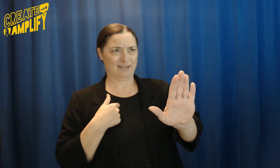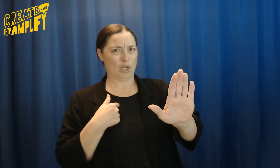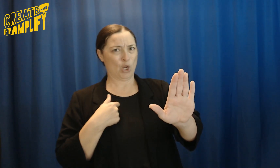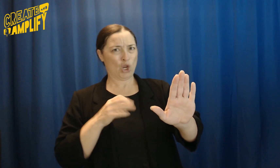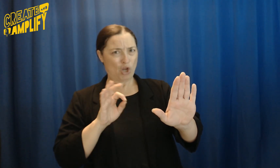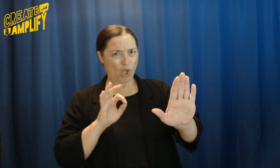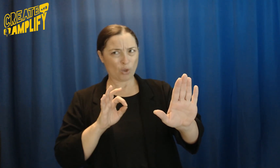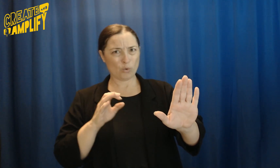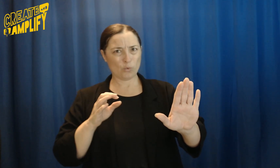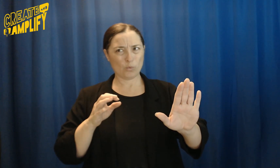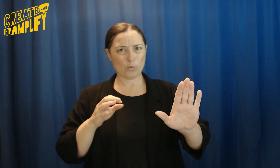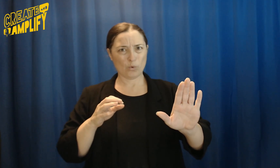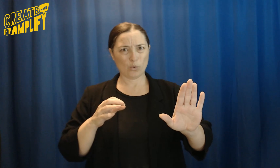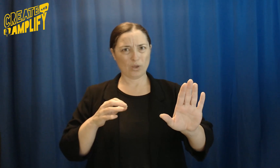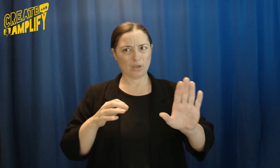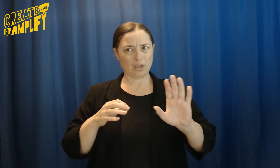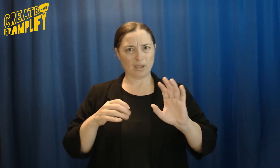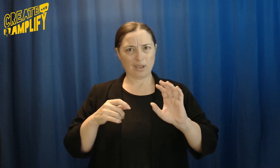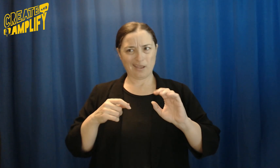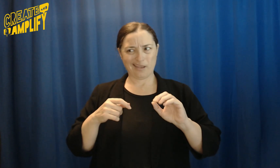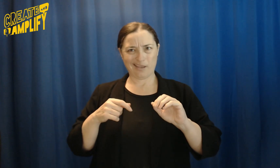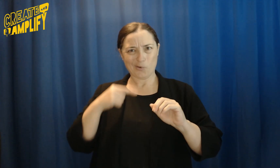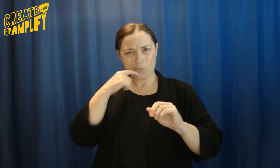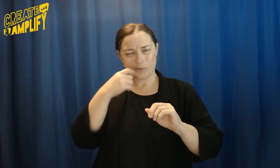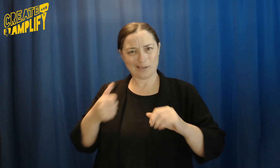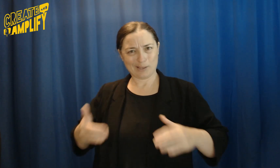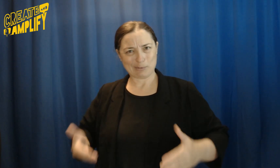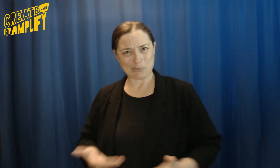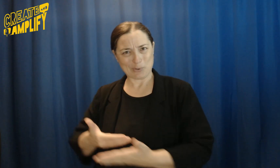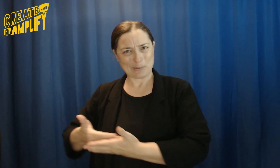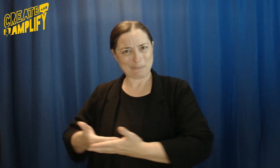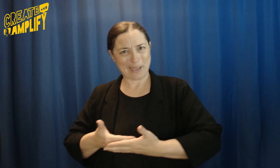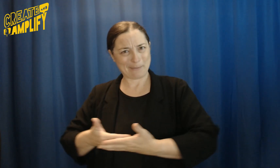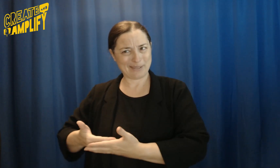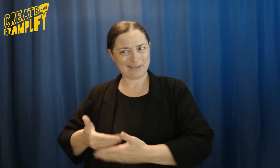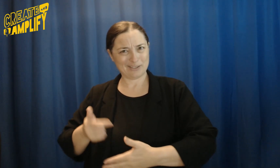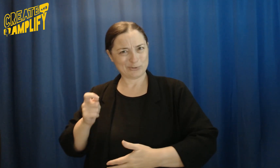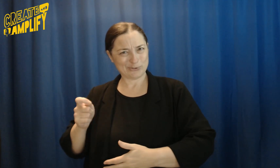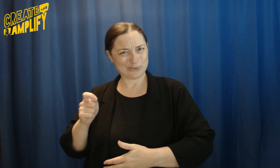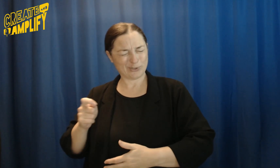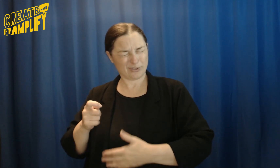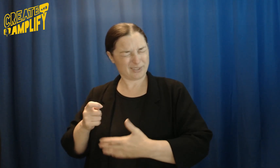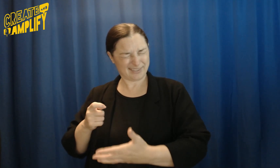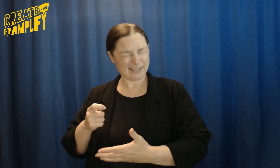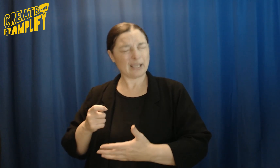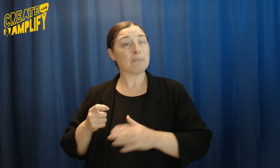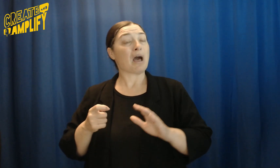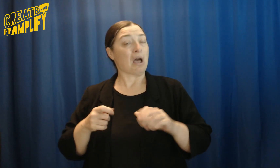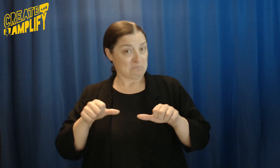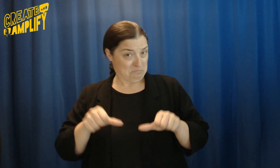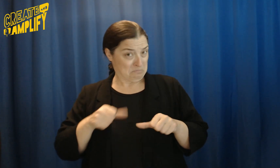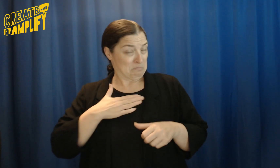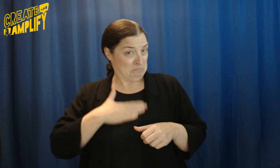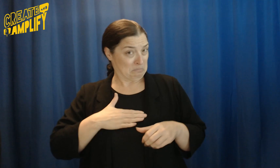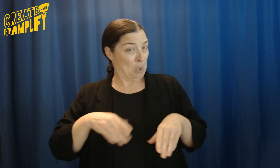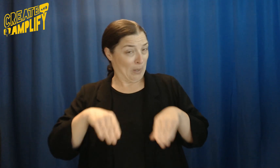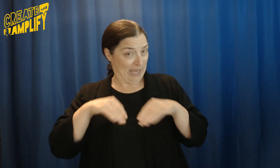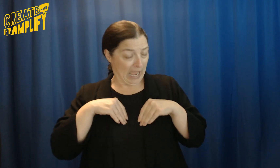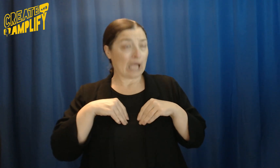you serious? But they were very persuasive, so I ended up doing it for 6 months. And the